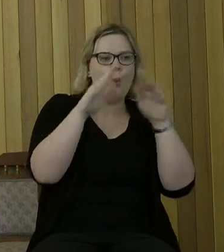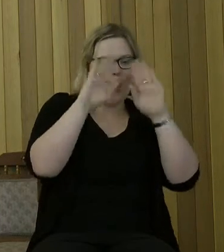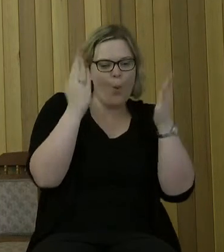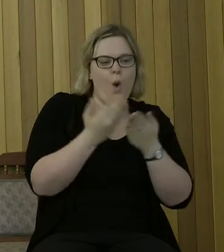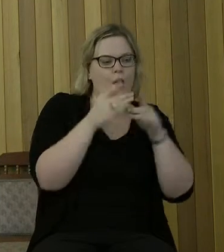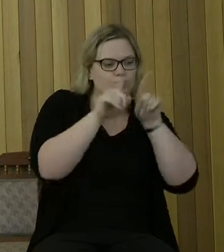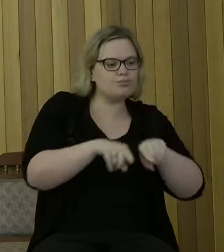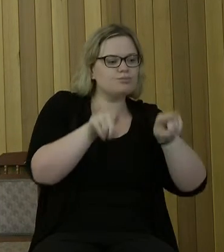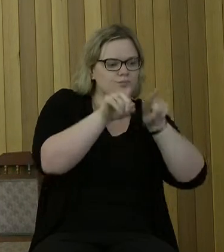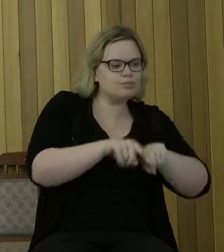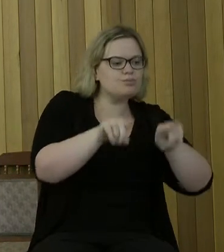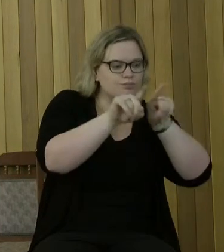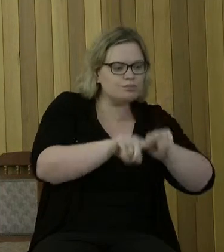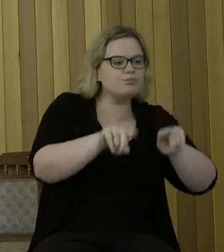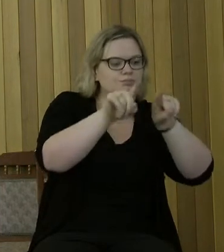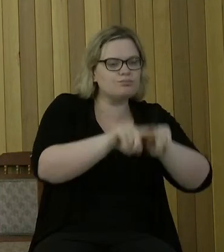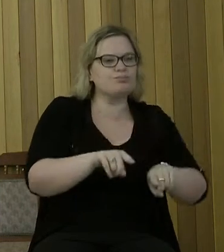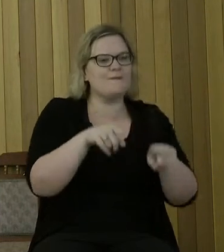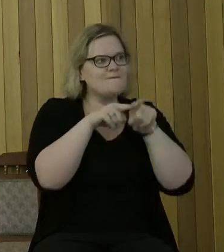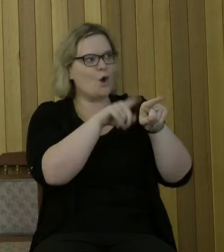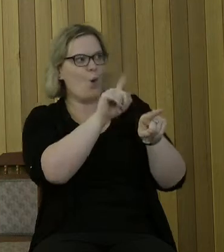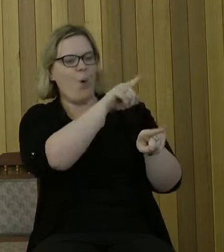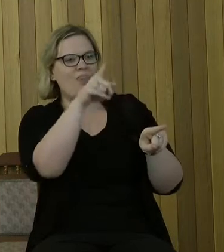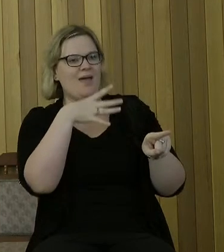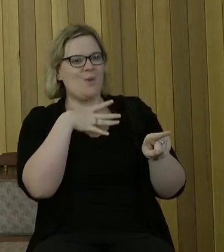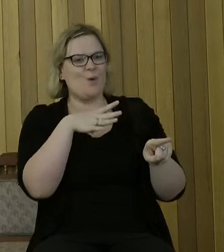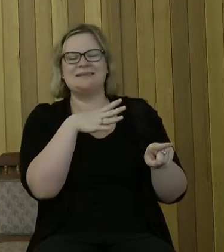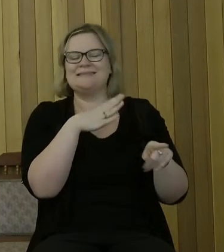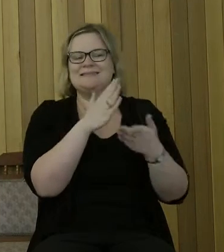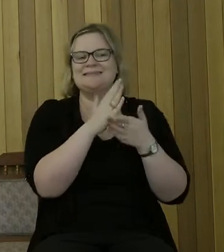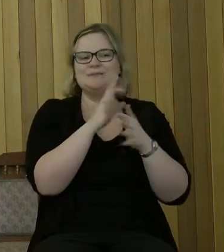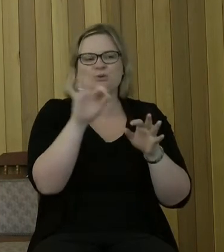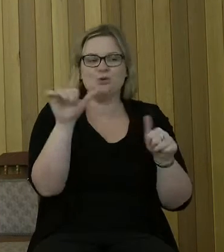mind. Then you can test and approve what